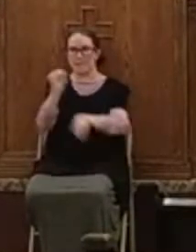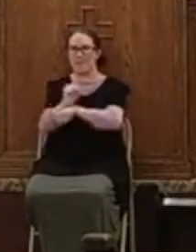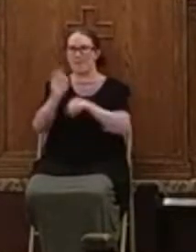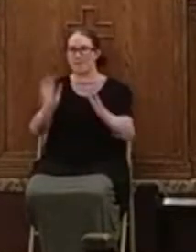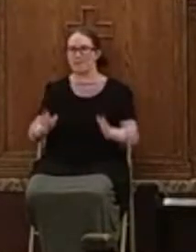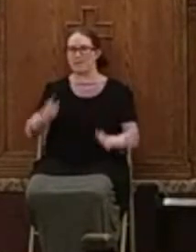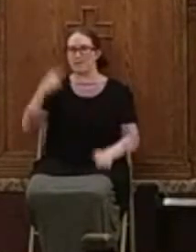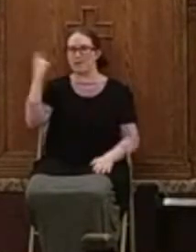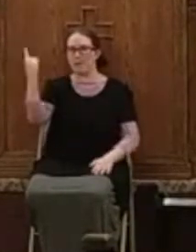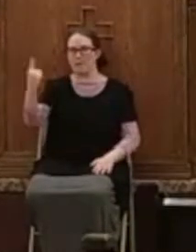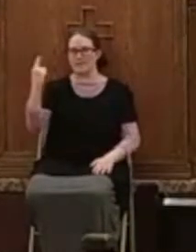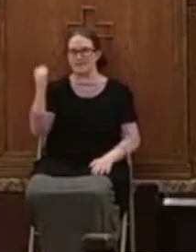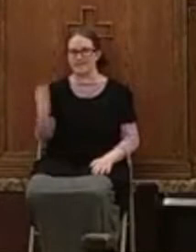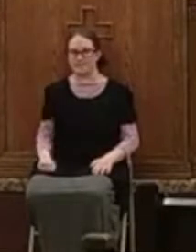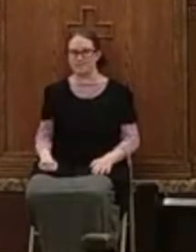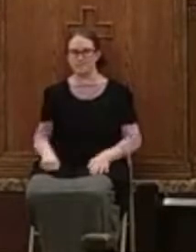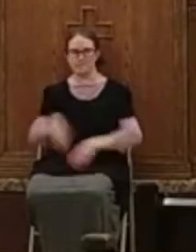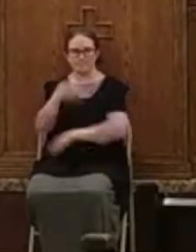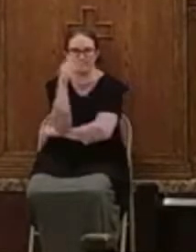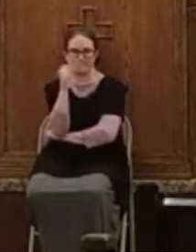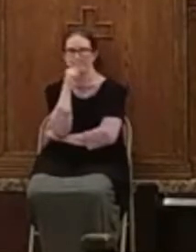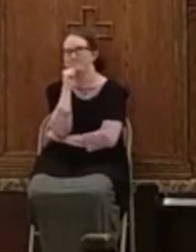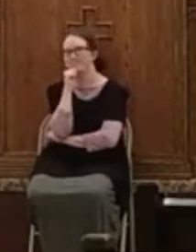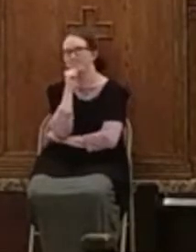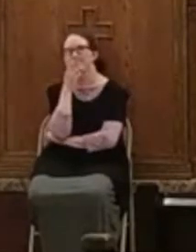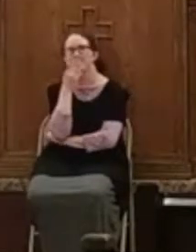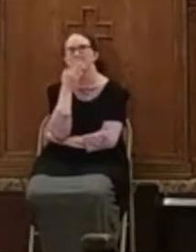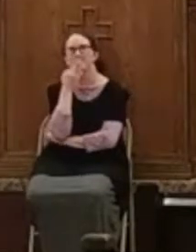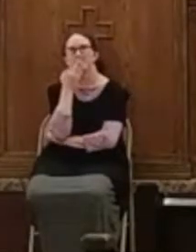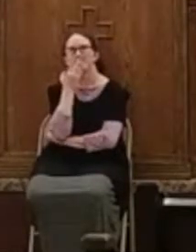only. Uh-huh. Huh.